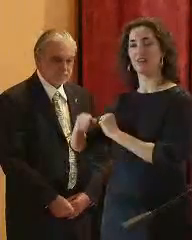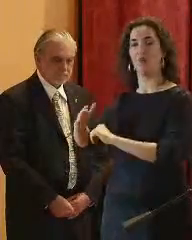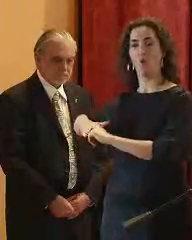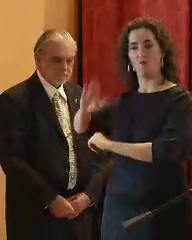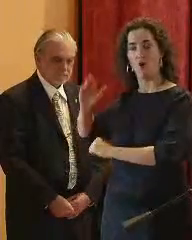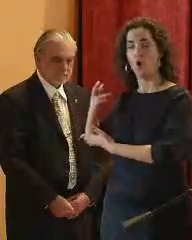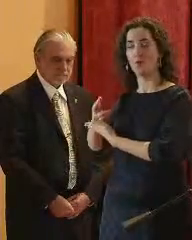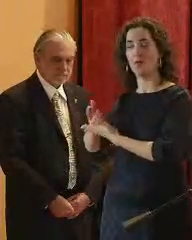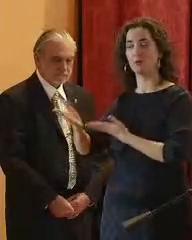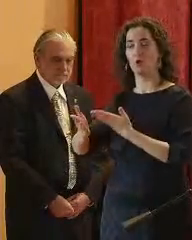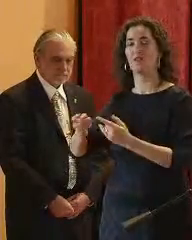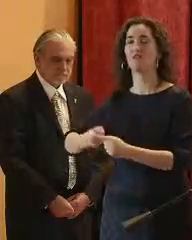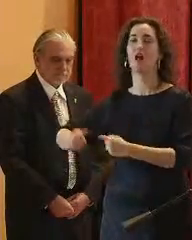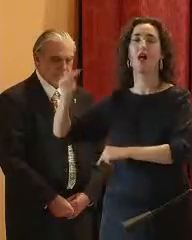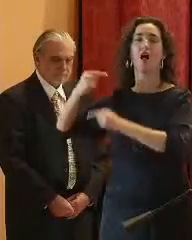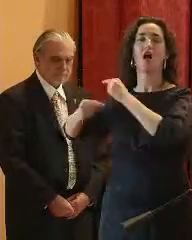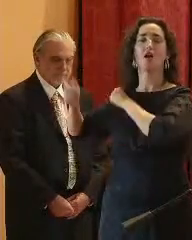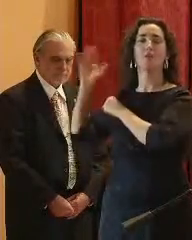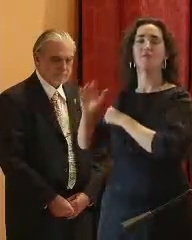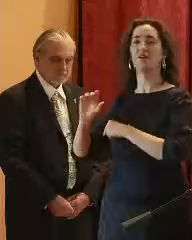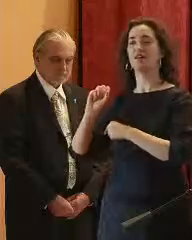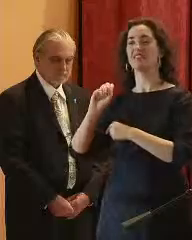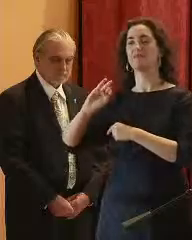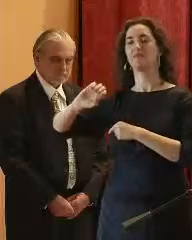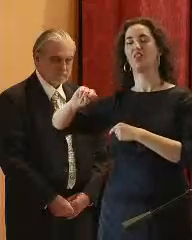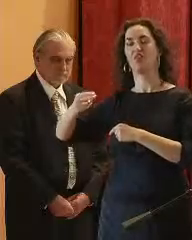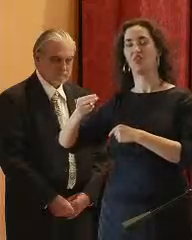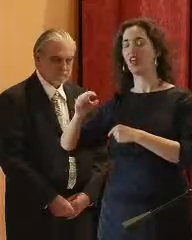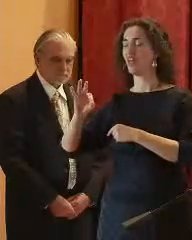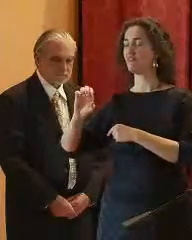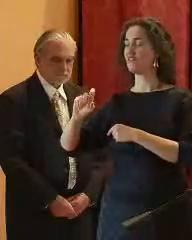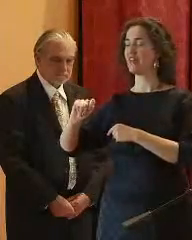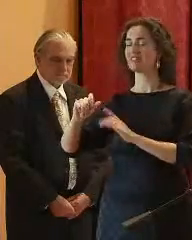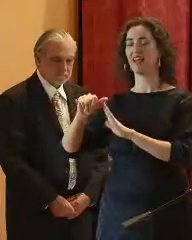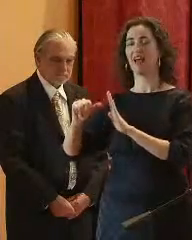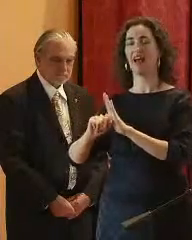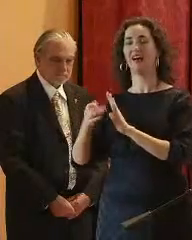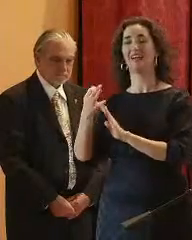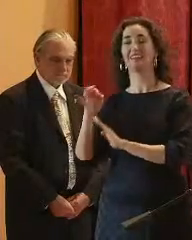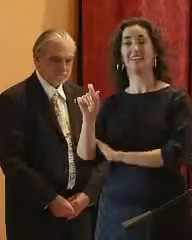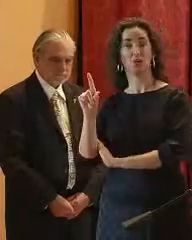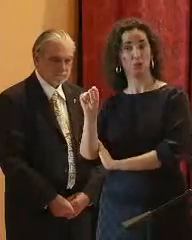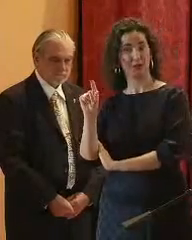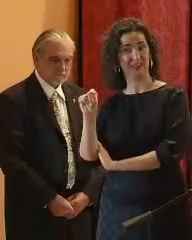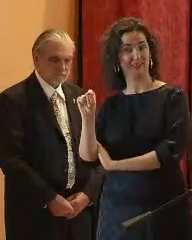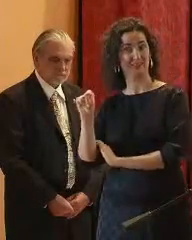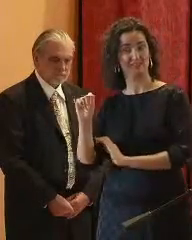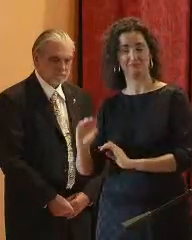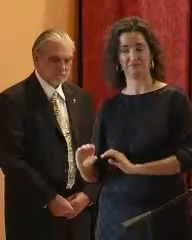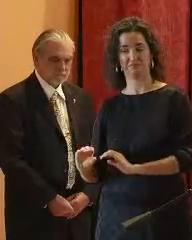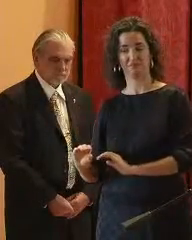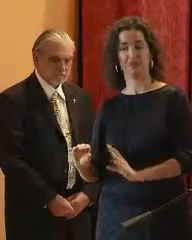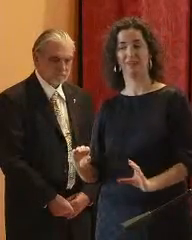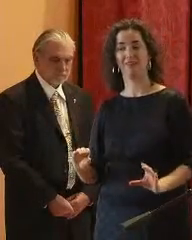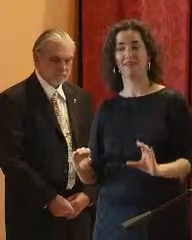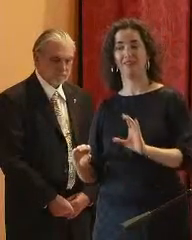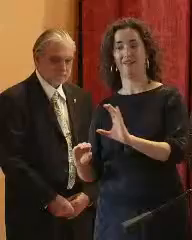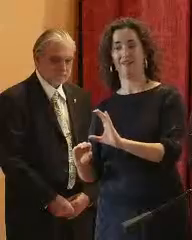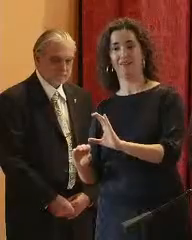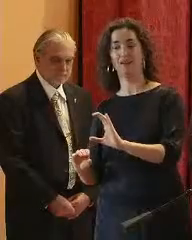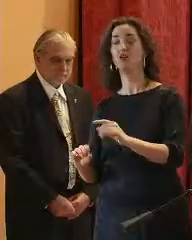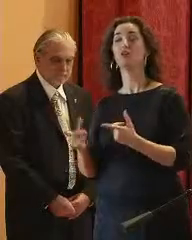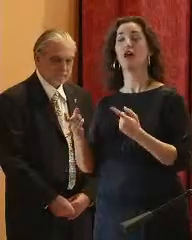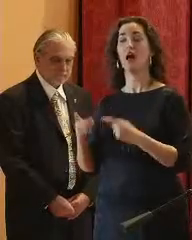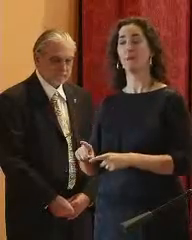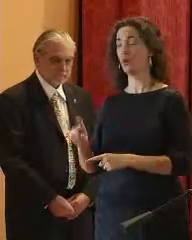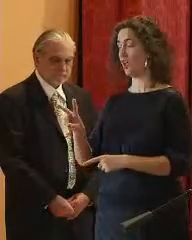It goes back to the Smith-Fess Act of 1920. It began with returning vets who